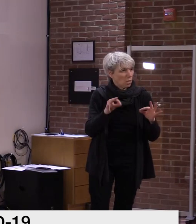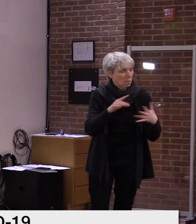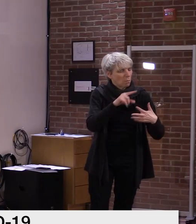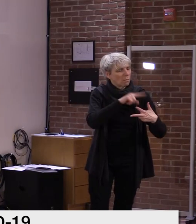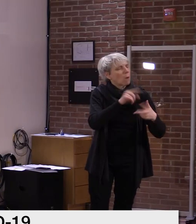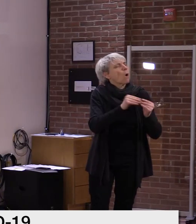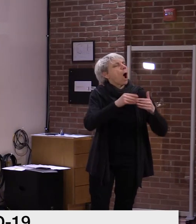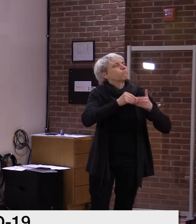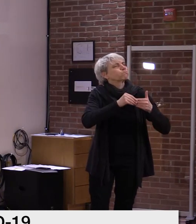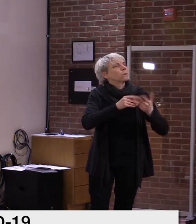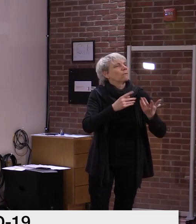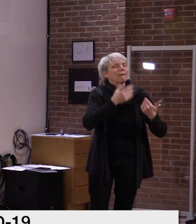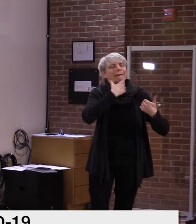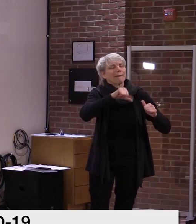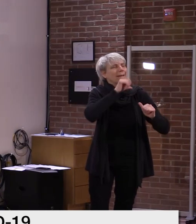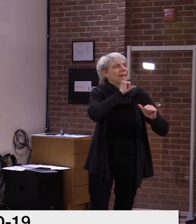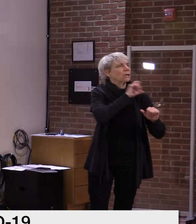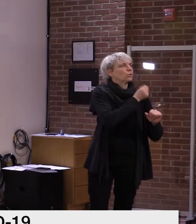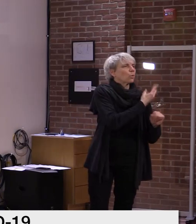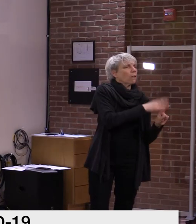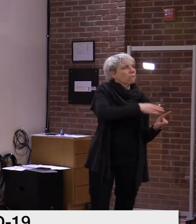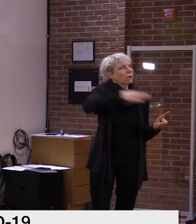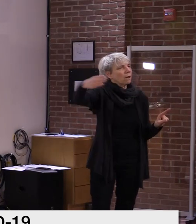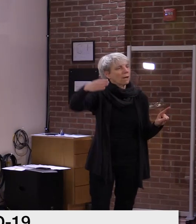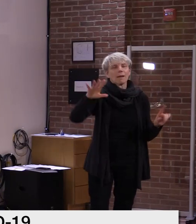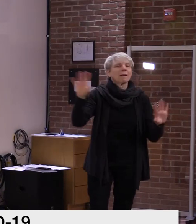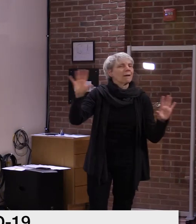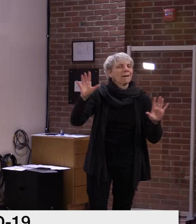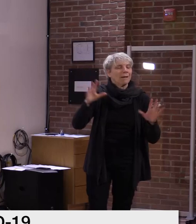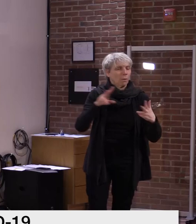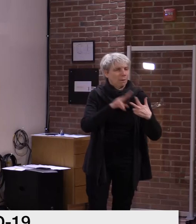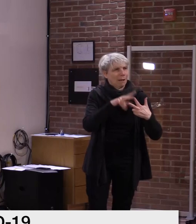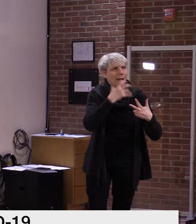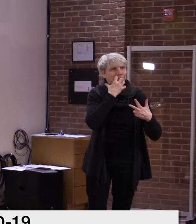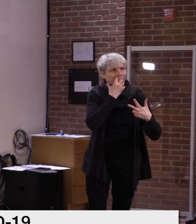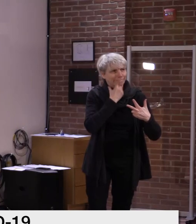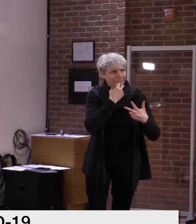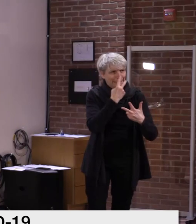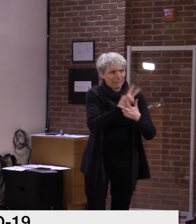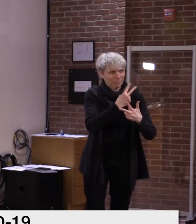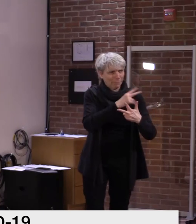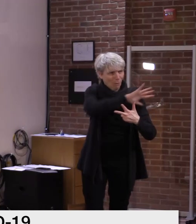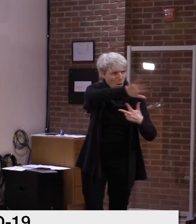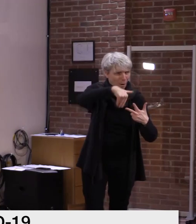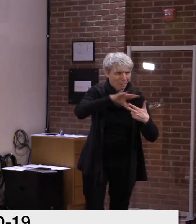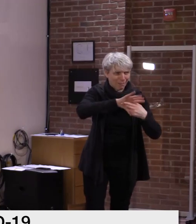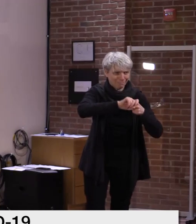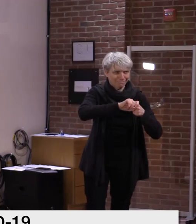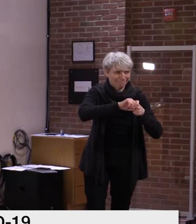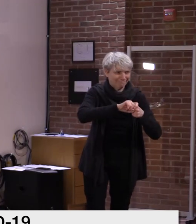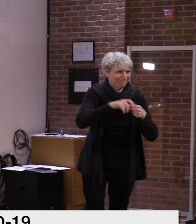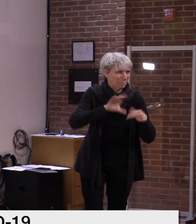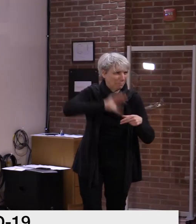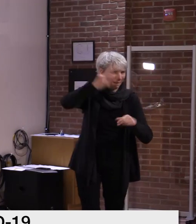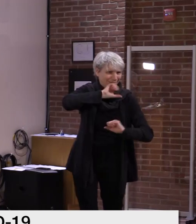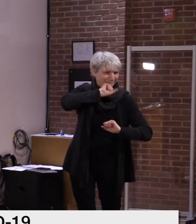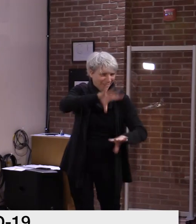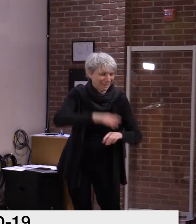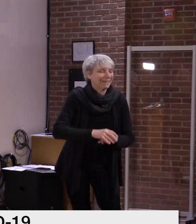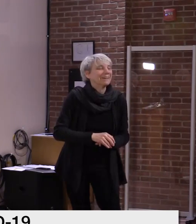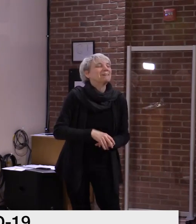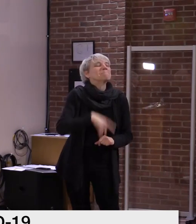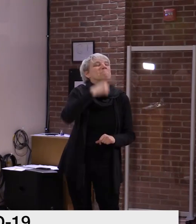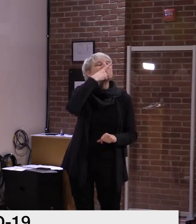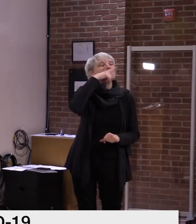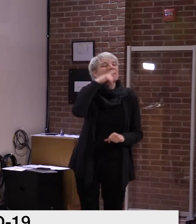fewer Moderna shots and more Pfizer ones? We want all the vaccine that we possibly can get. I would rather go through the reallocation